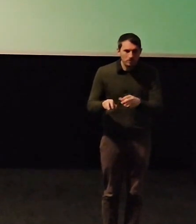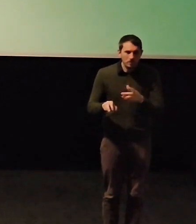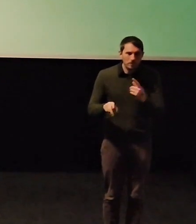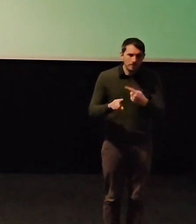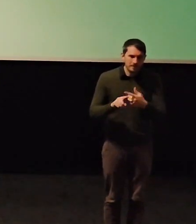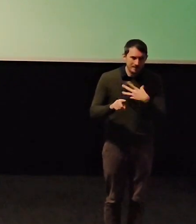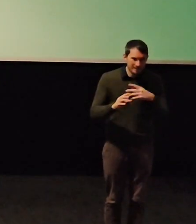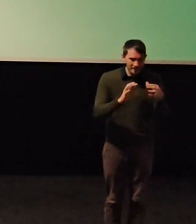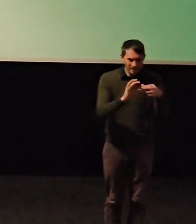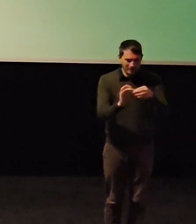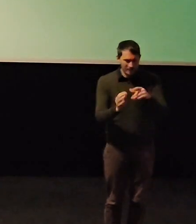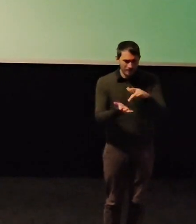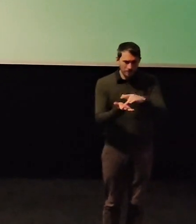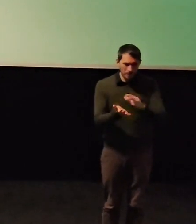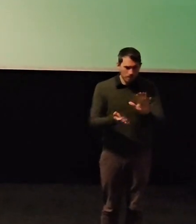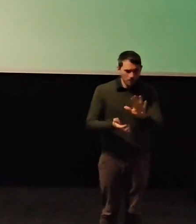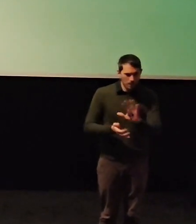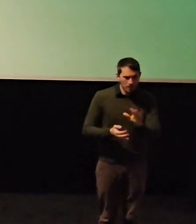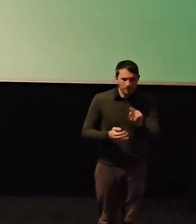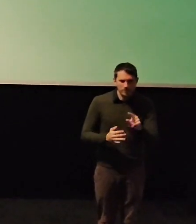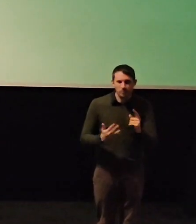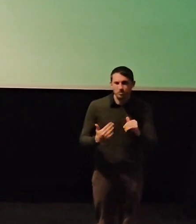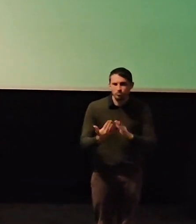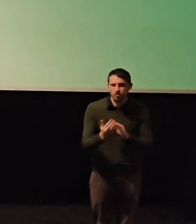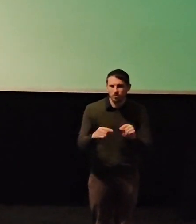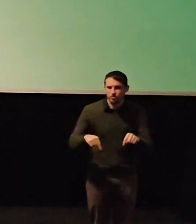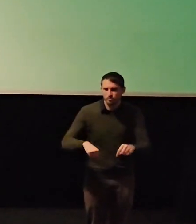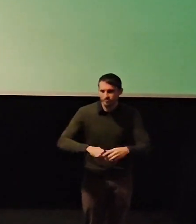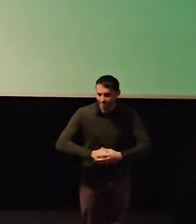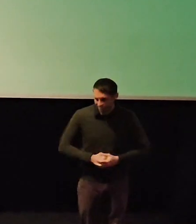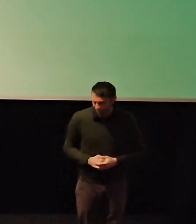the challenge of these events.